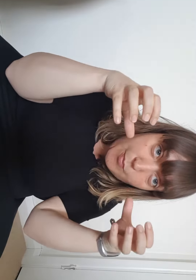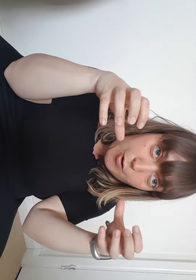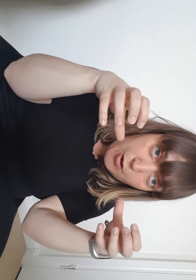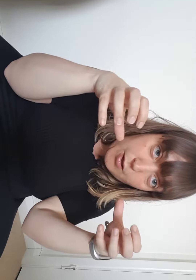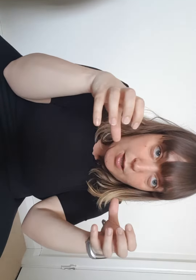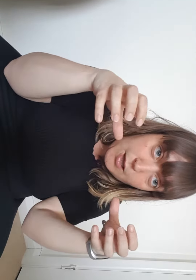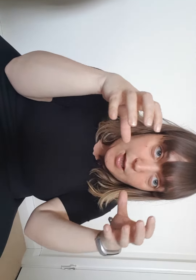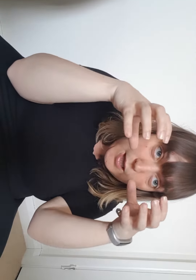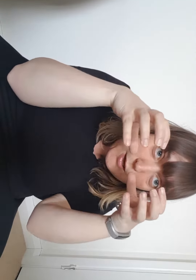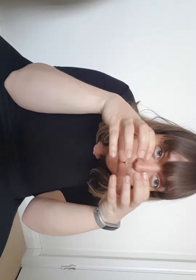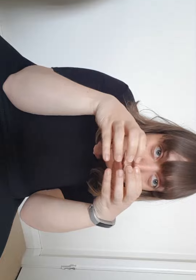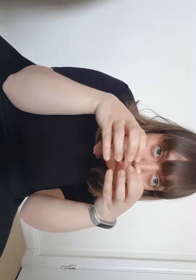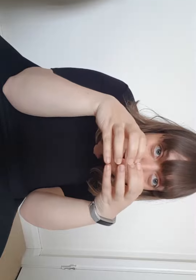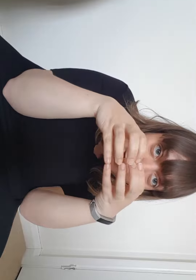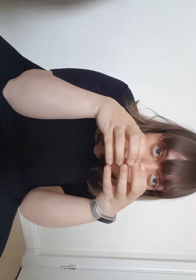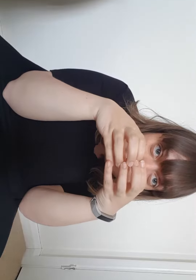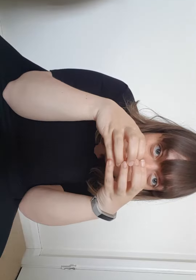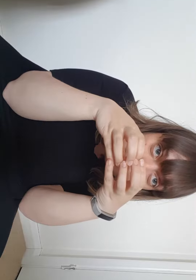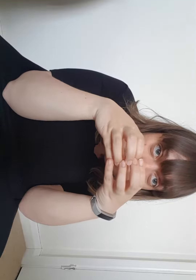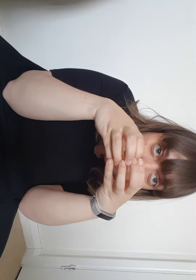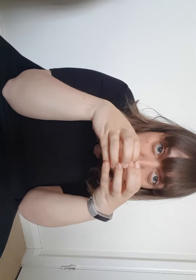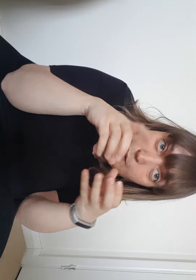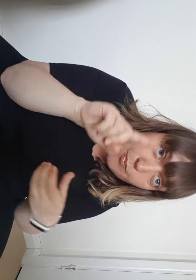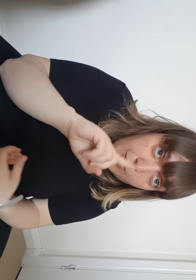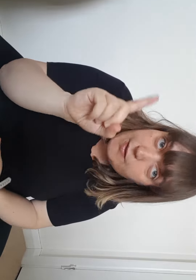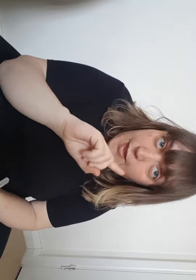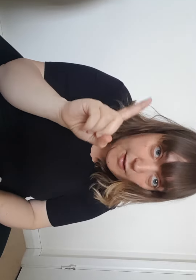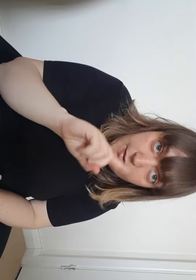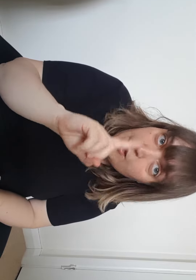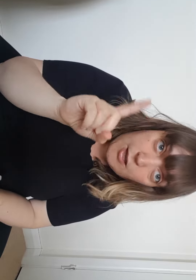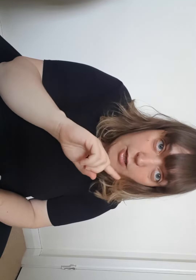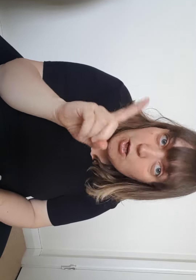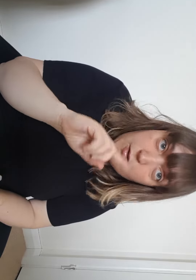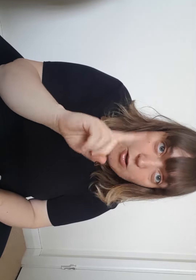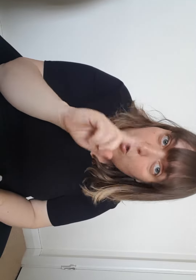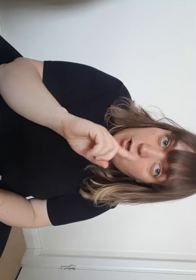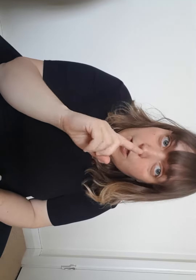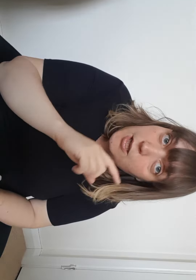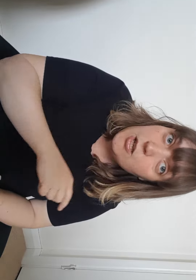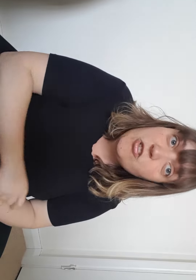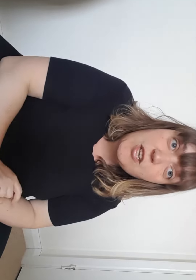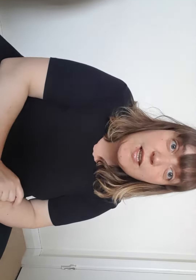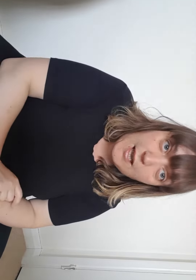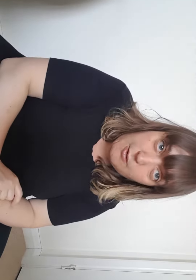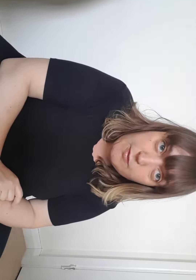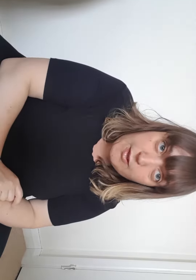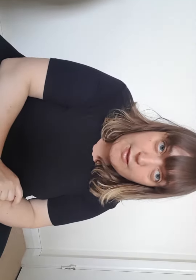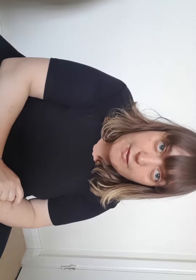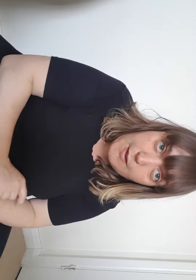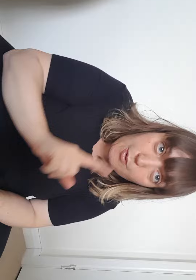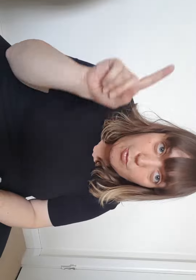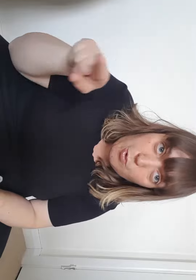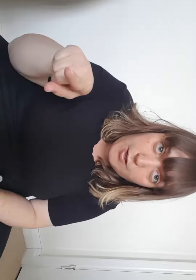small, and a bowl that was tiny, but that's not all. She counted them,